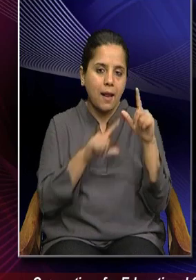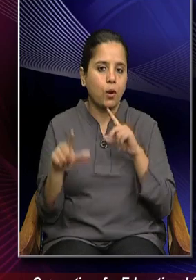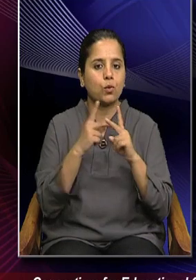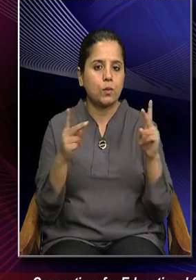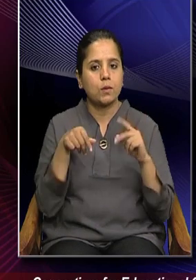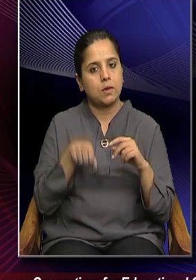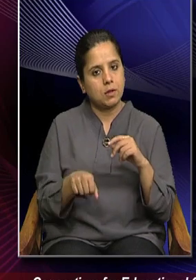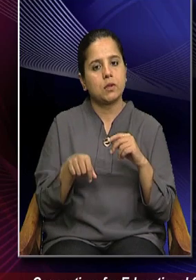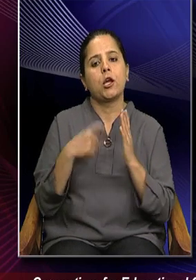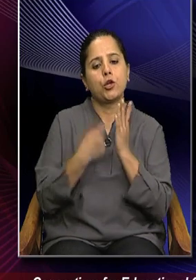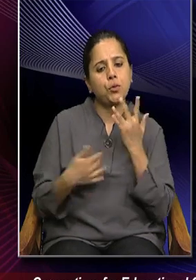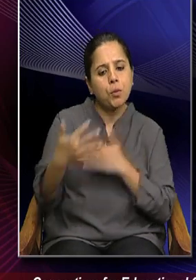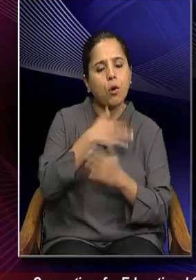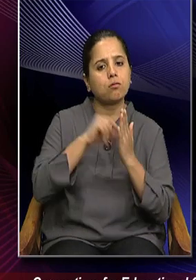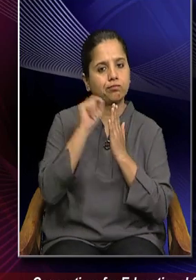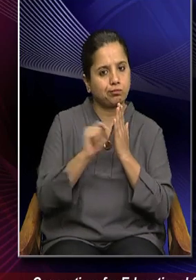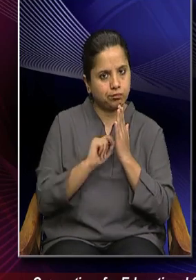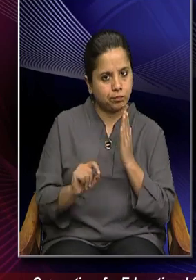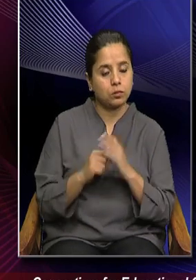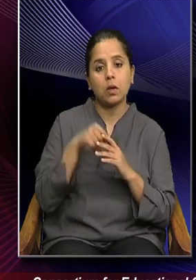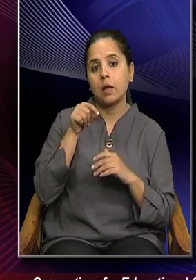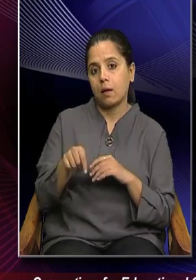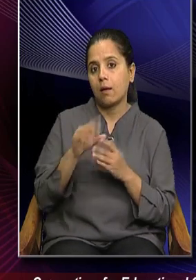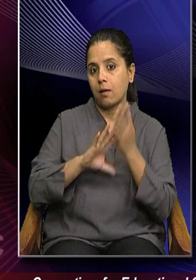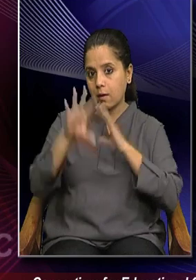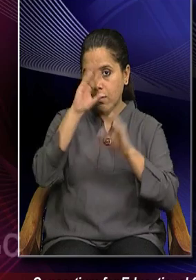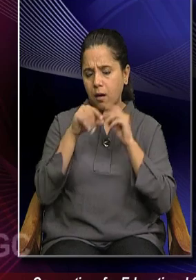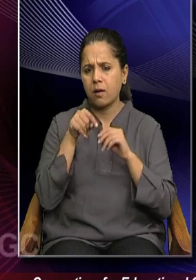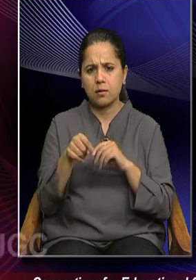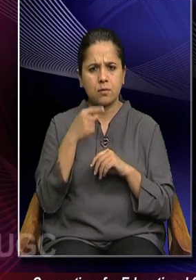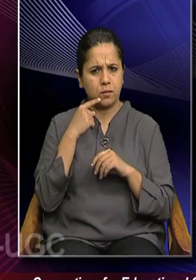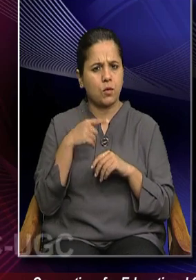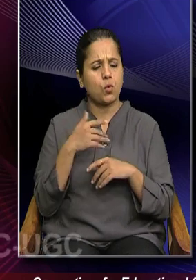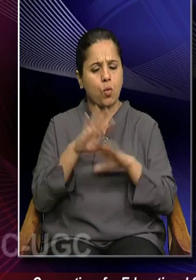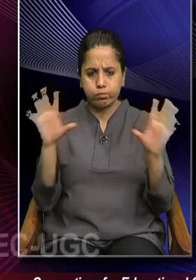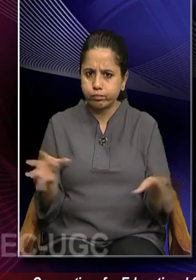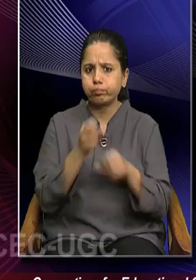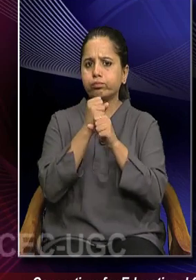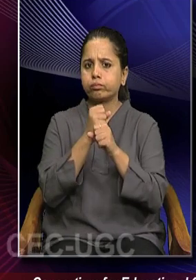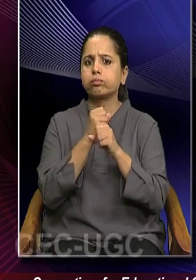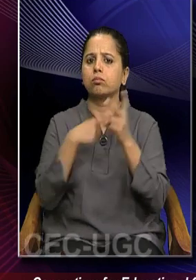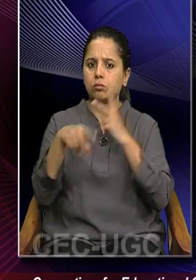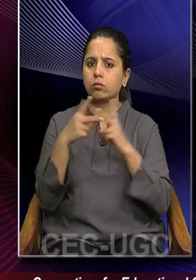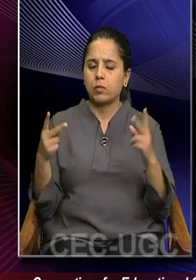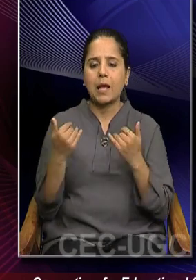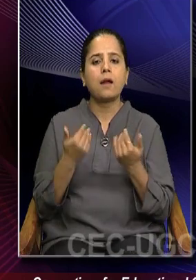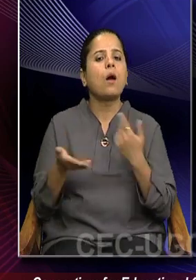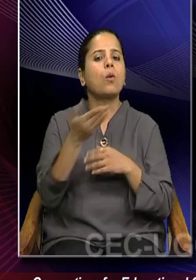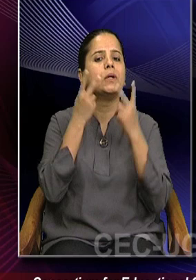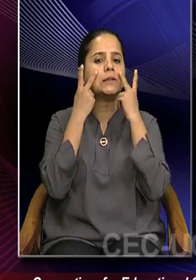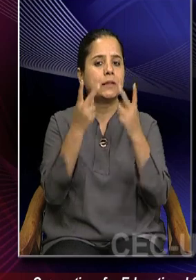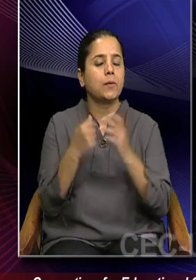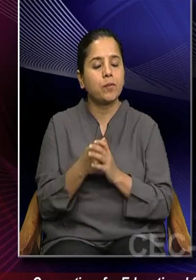the report writing, making learning very, very holistic. Now we are going to see